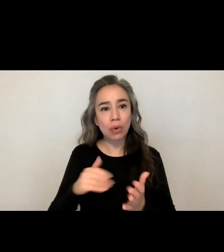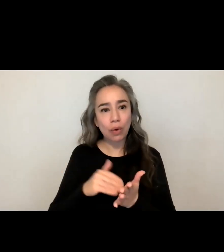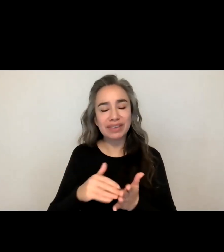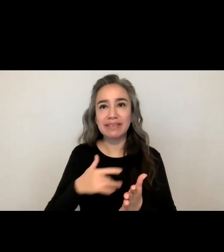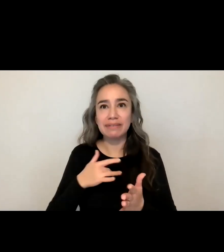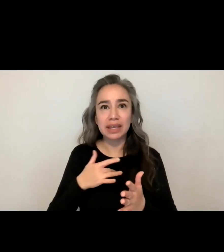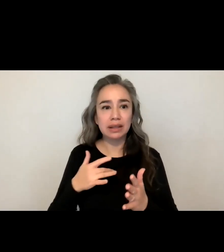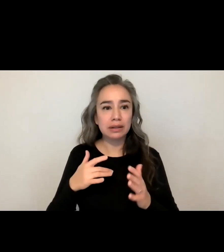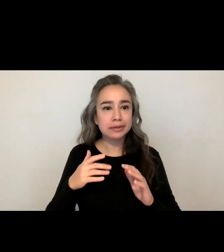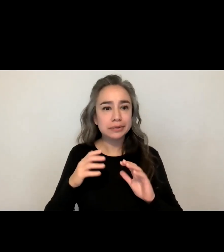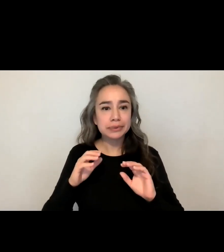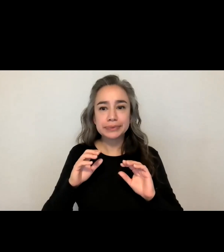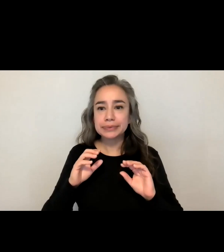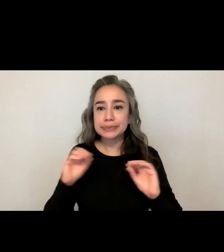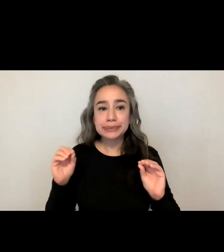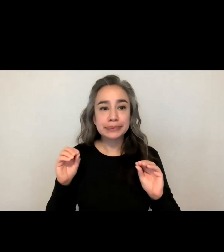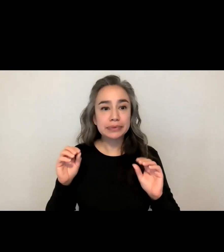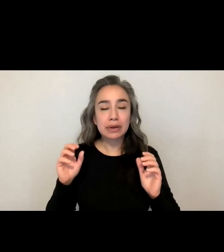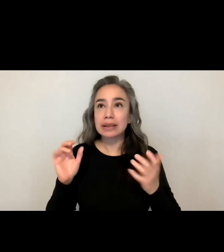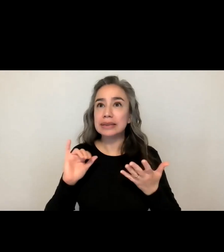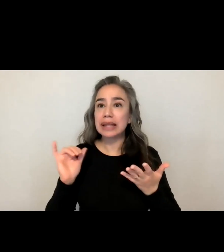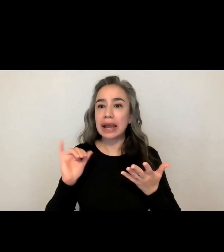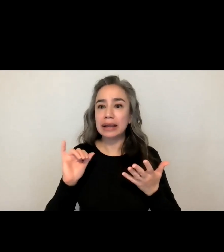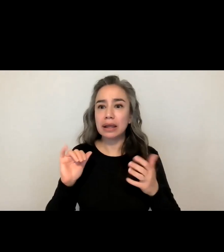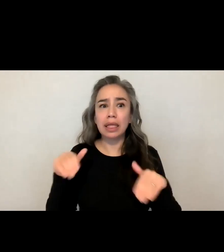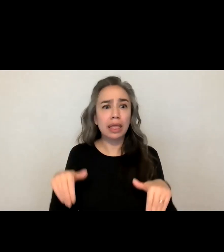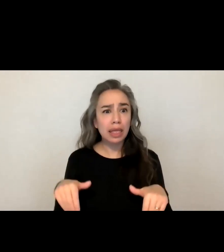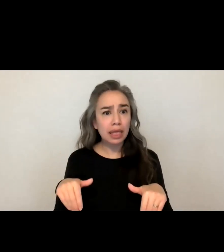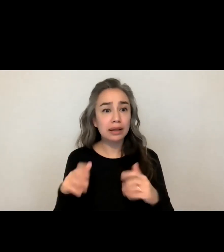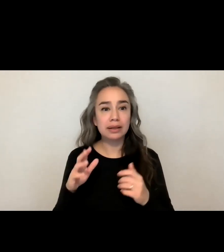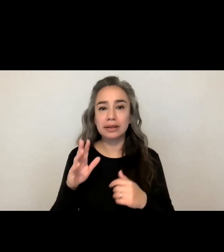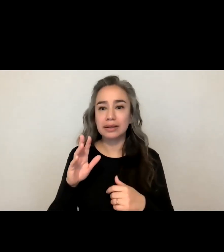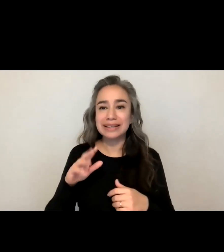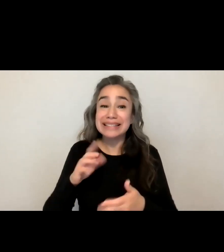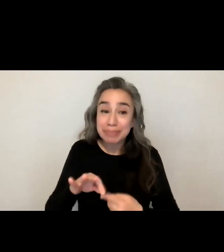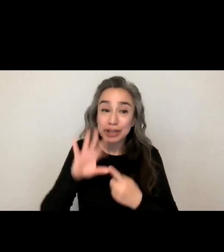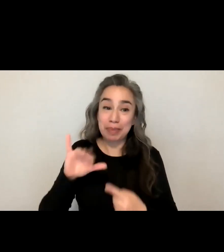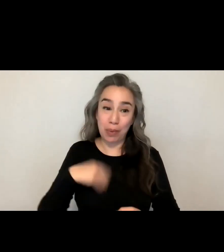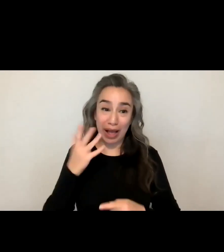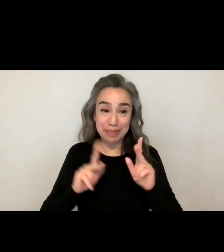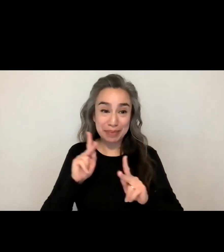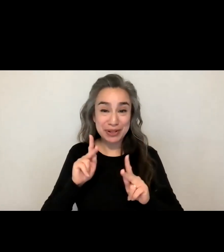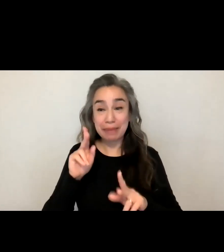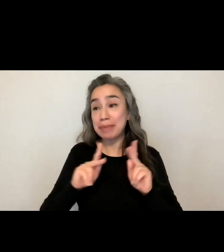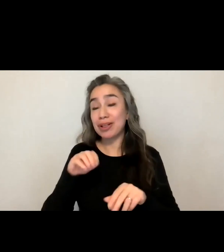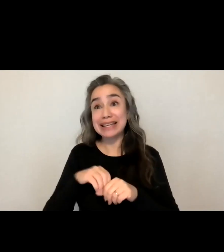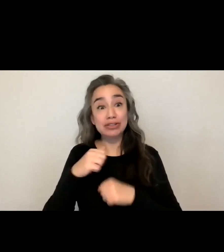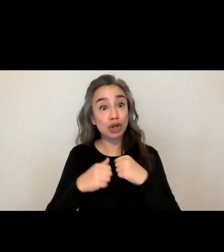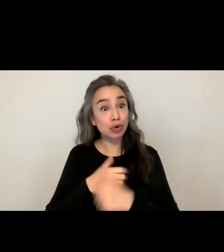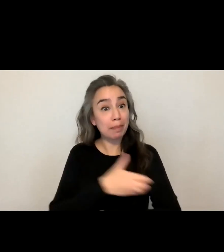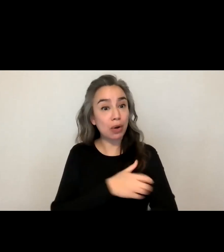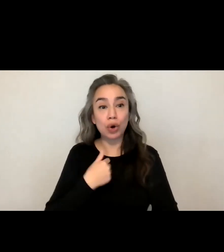especially again by white people in positions of structural power who kind of won't own